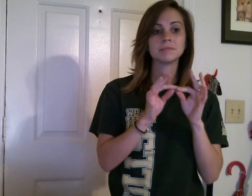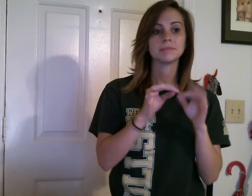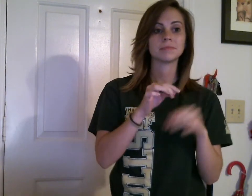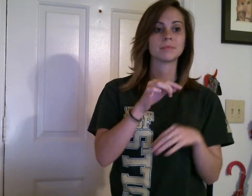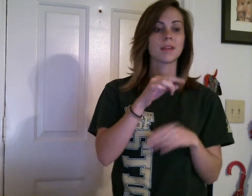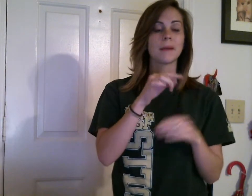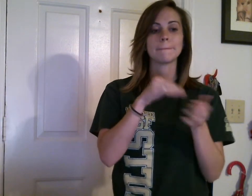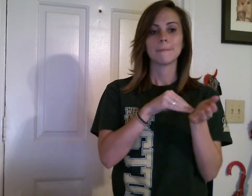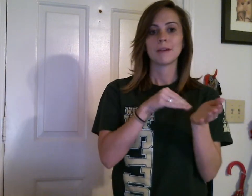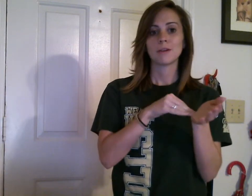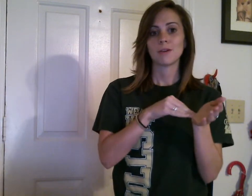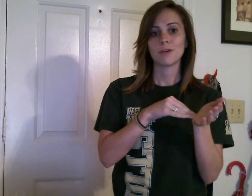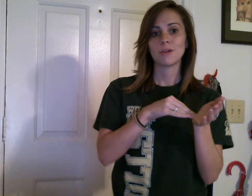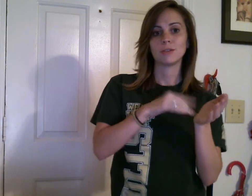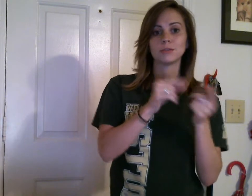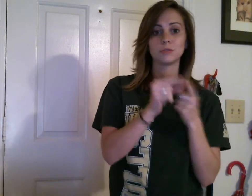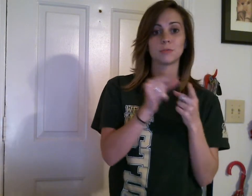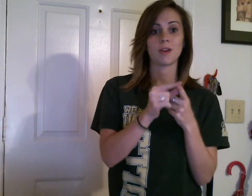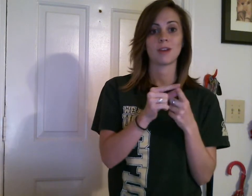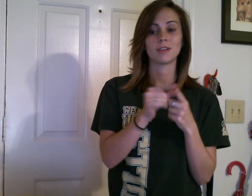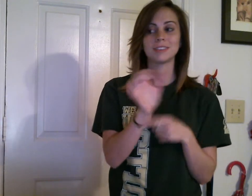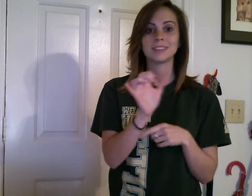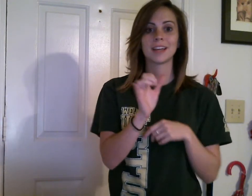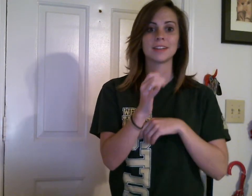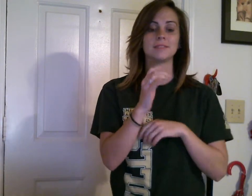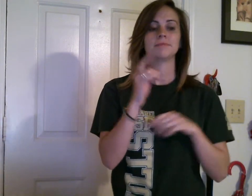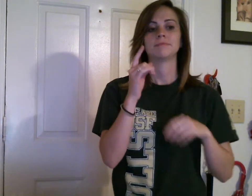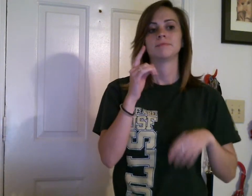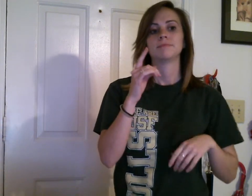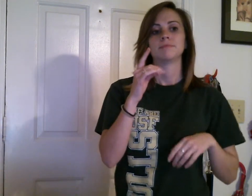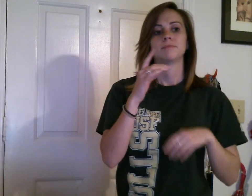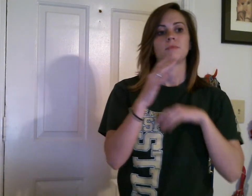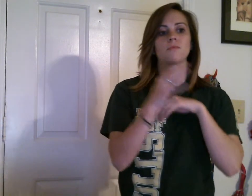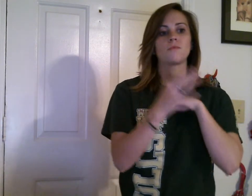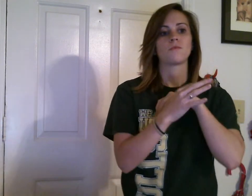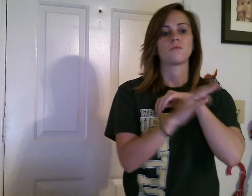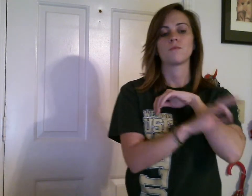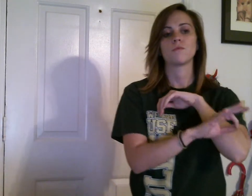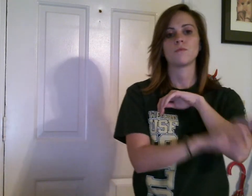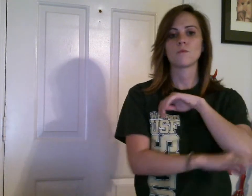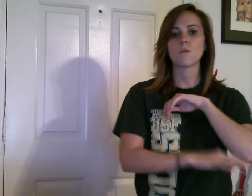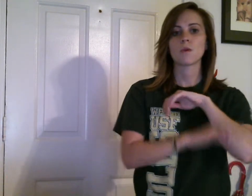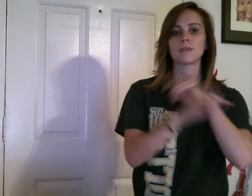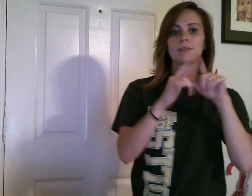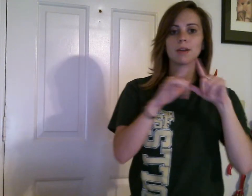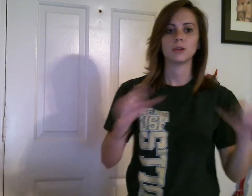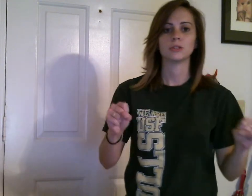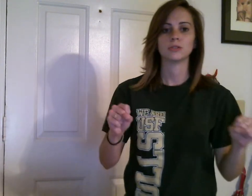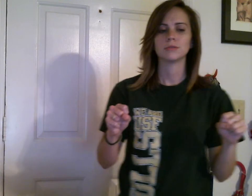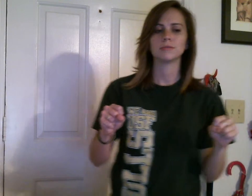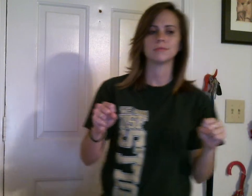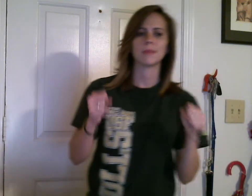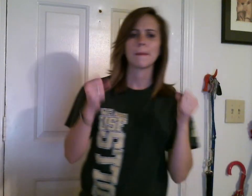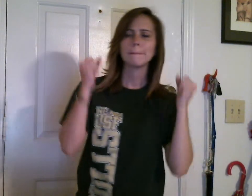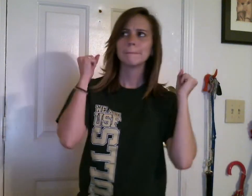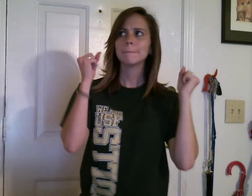there's rules, there's paths to follow, there's things to remember. You can't possibly memorize